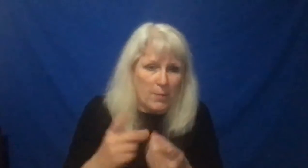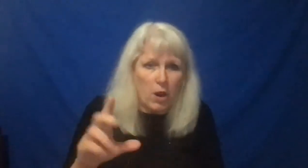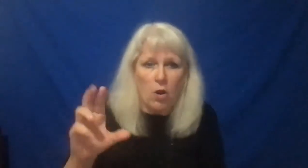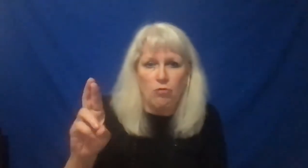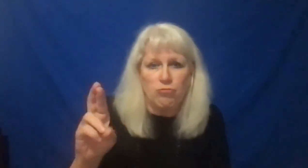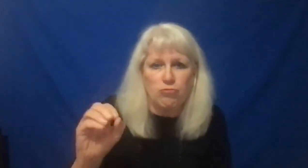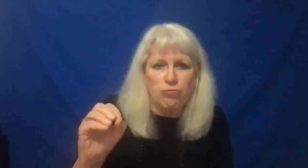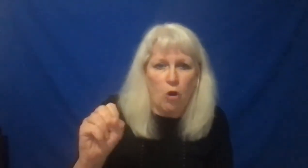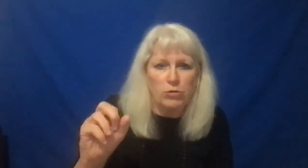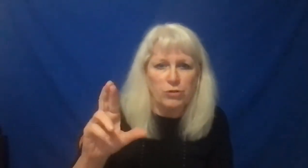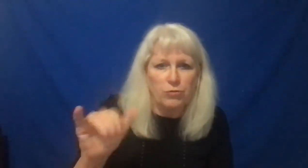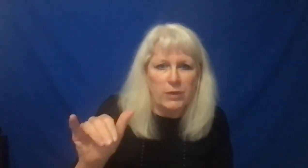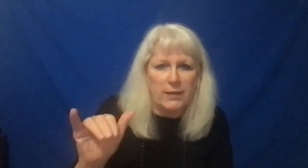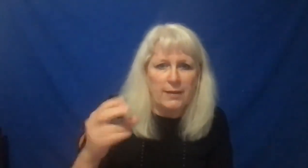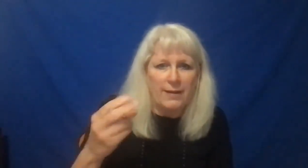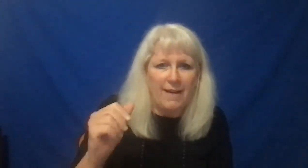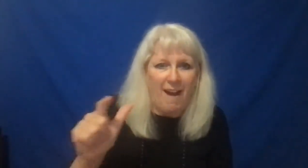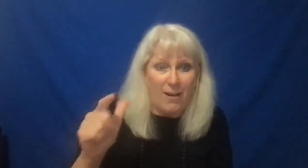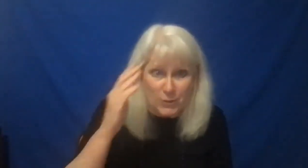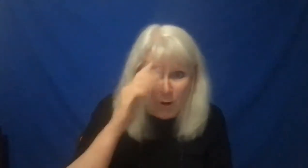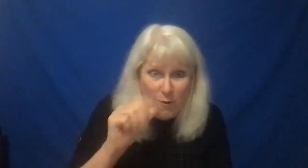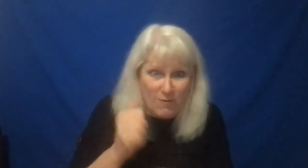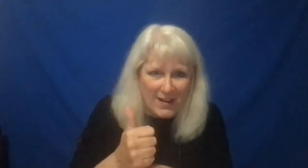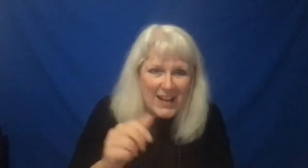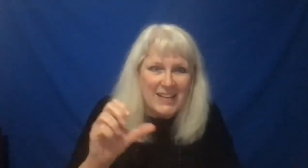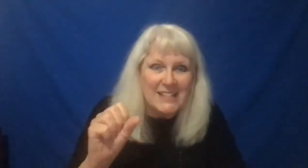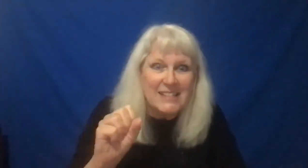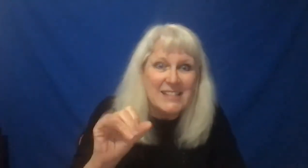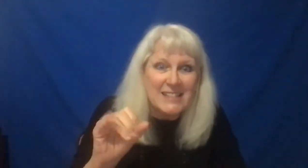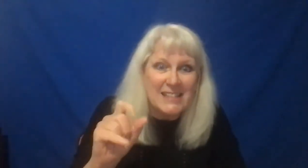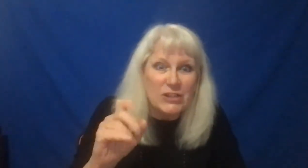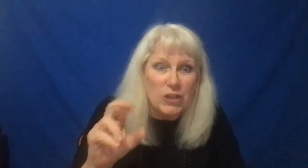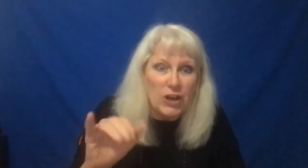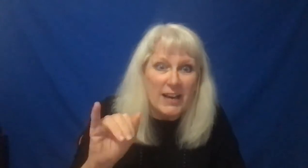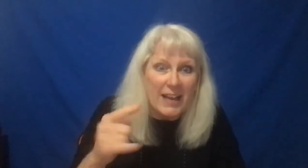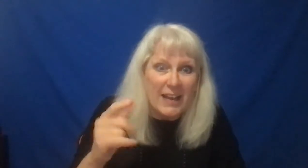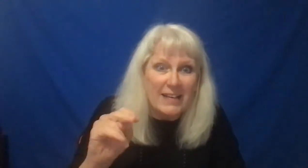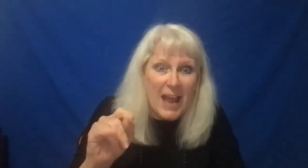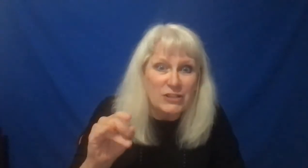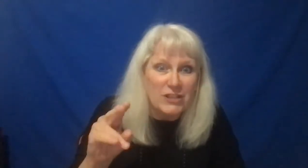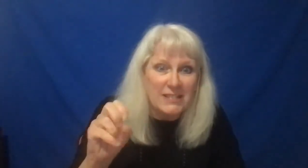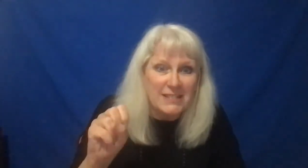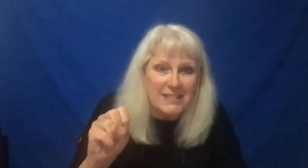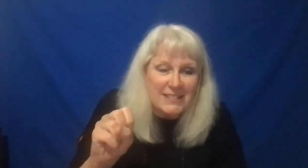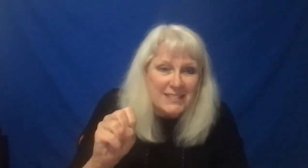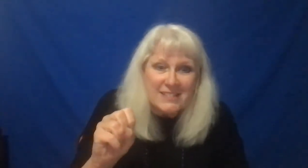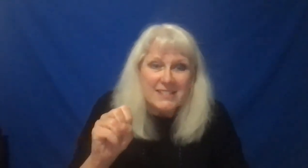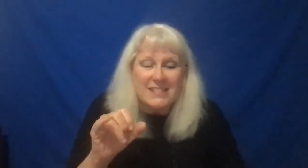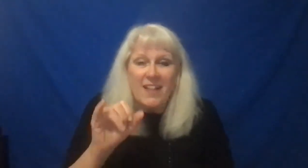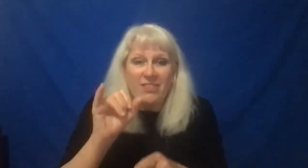founded by Sister Ignatia Gavin, one of the co-founders of AA with Dr. Bob and Bill W. Sister